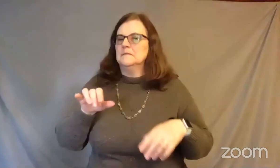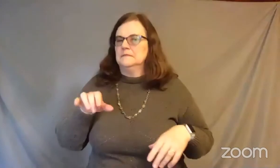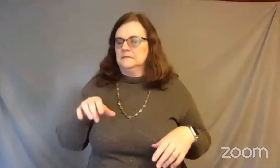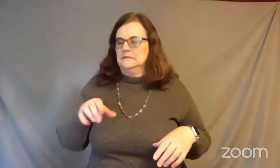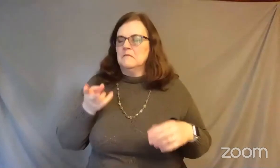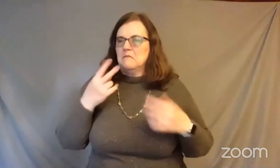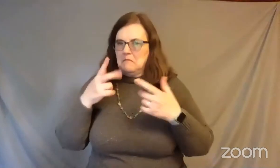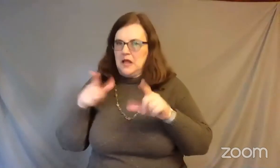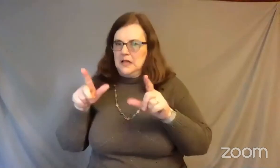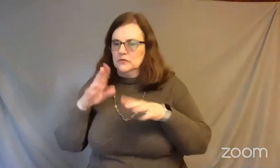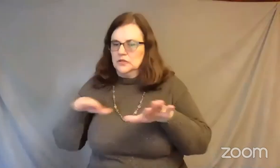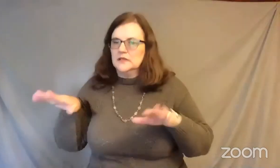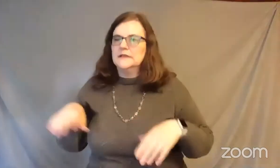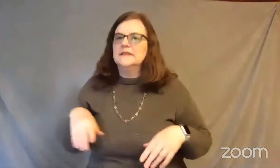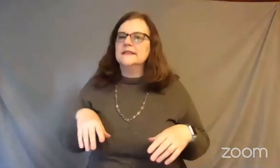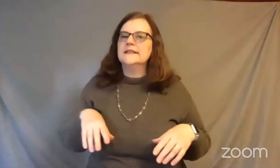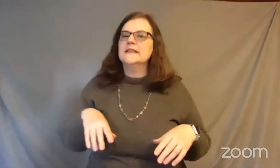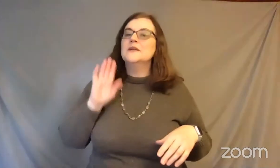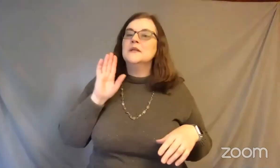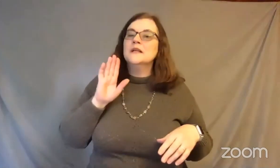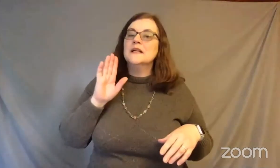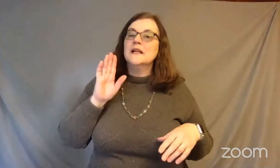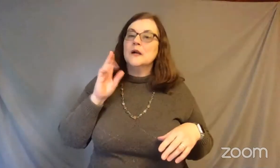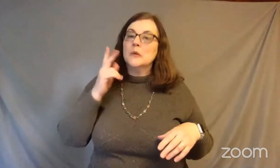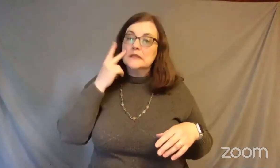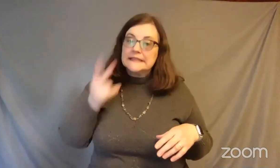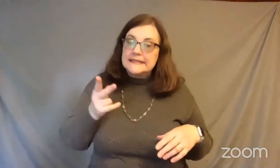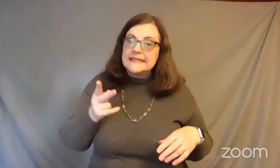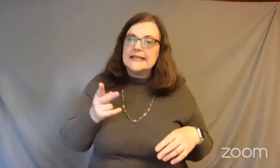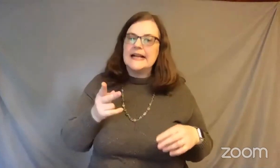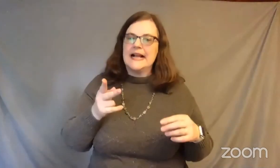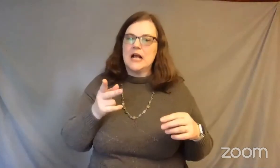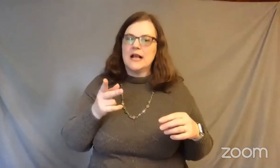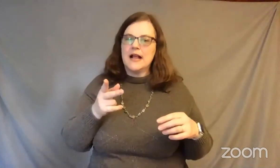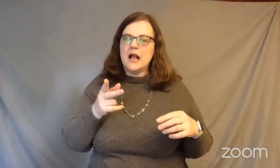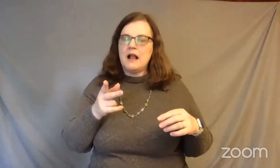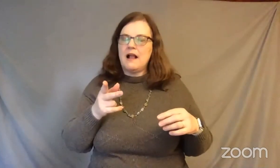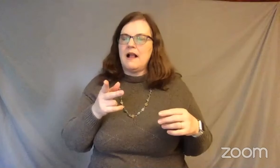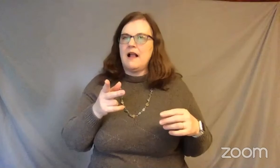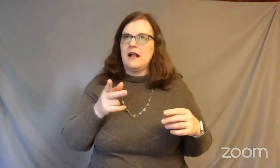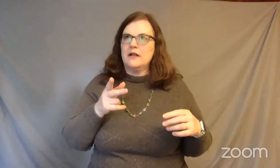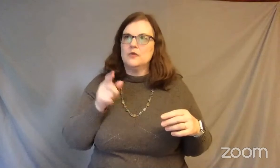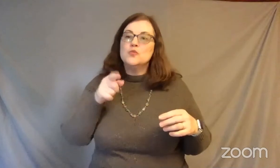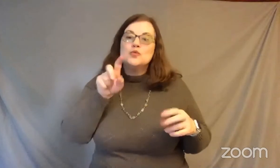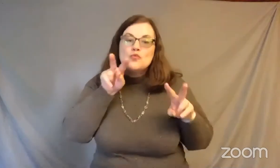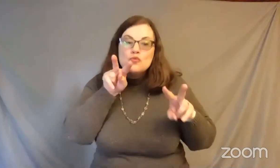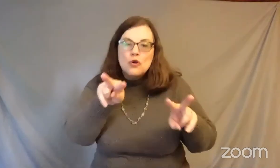English, and who are from Brazil, acquiring Portuguese, Brazilian Portuguese, and